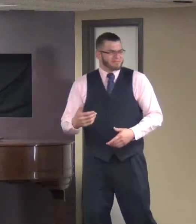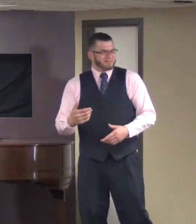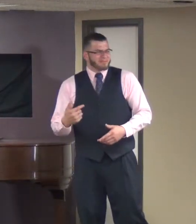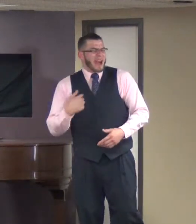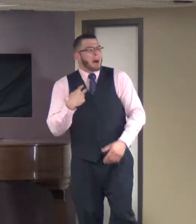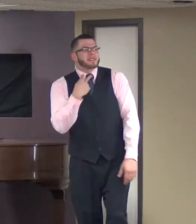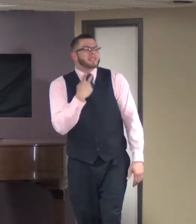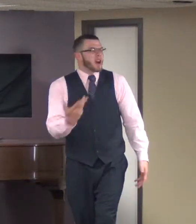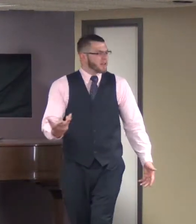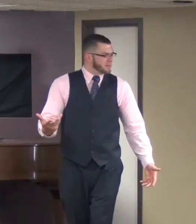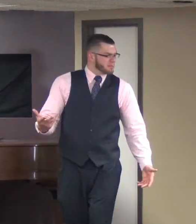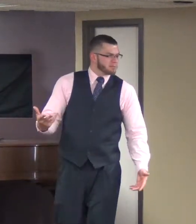I'm stuck.